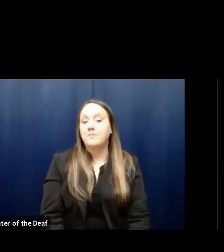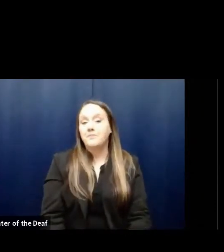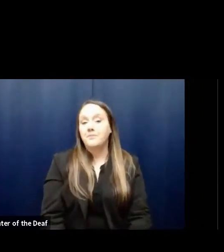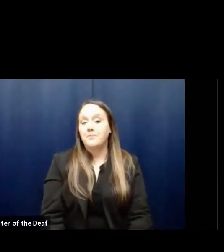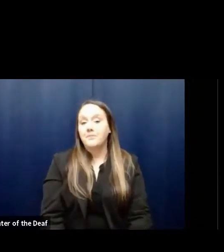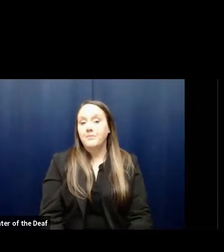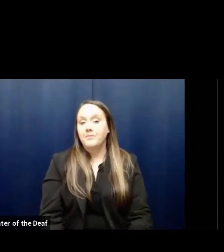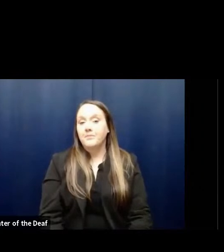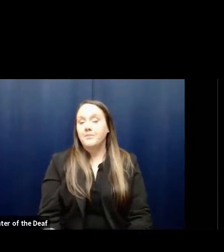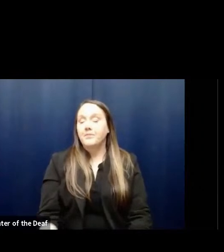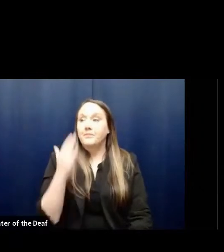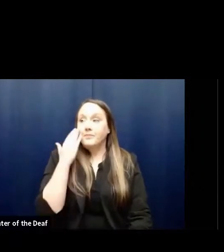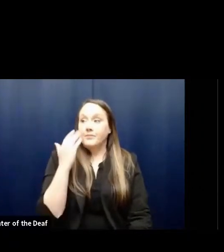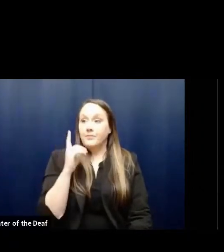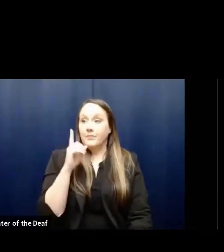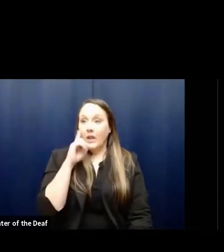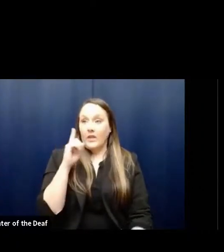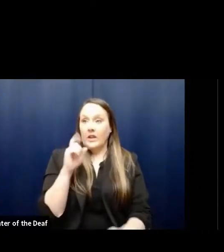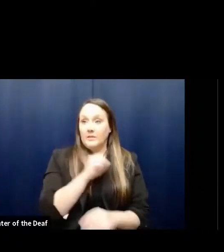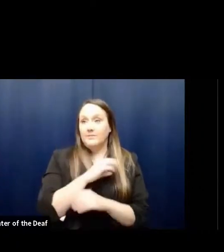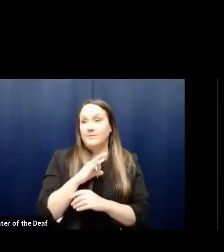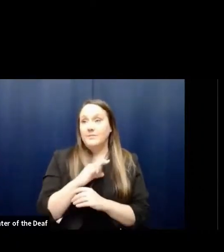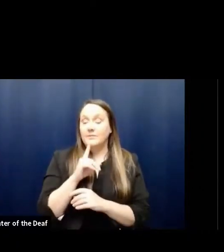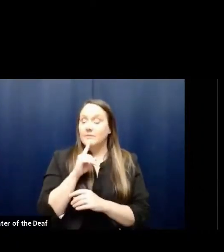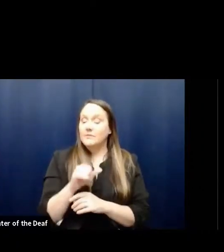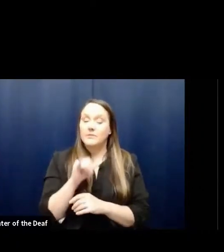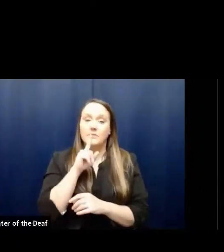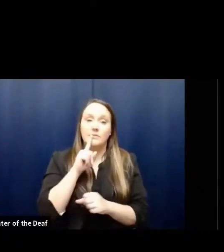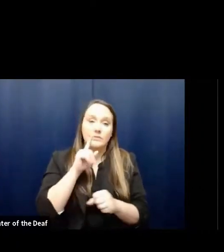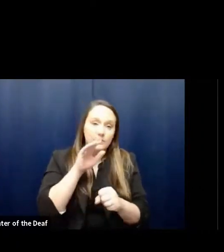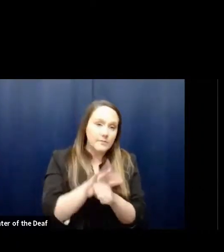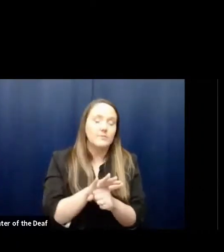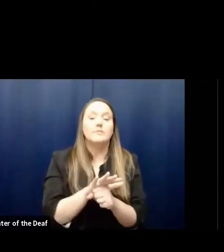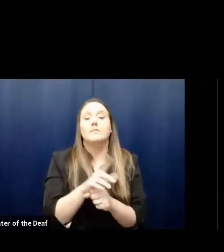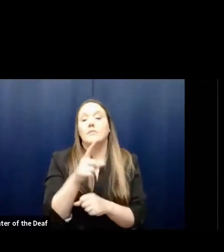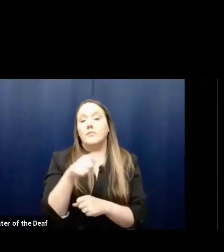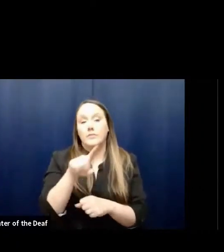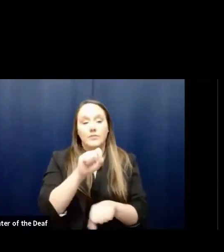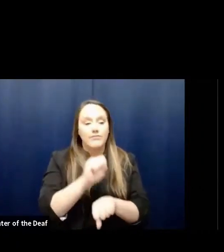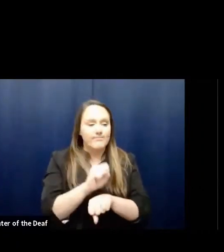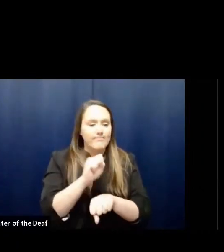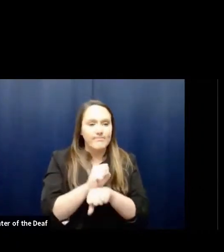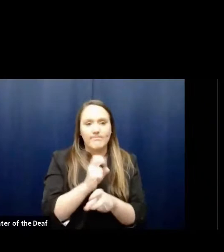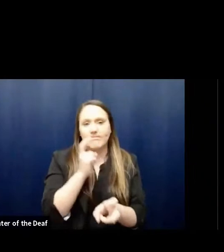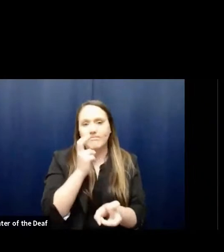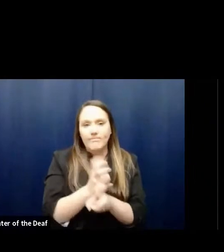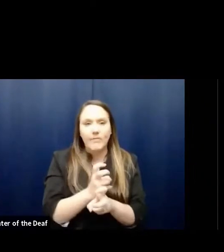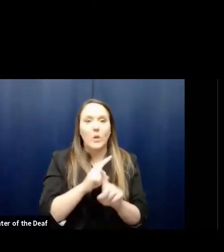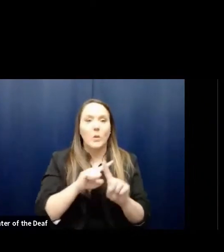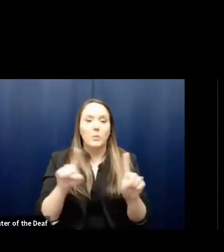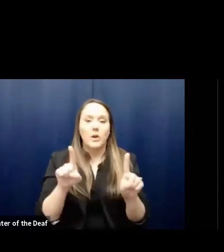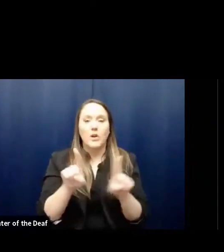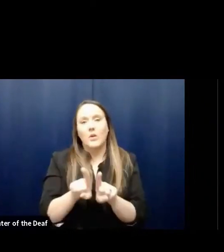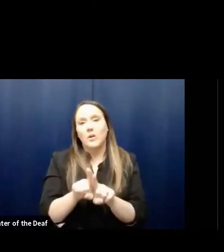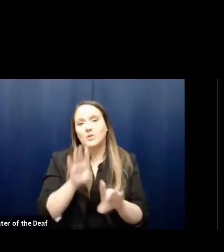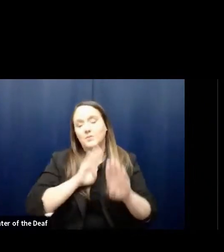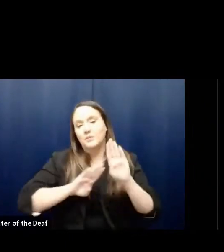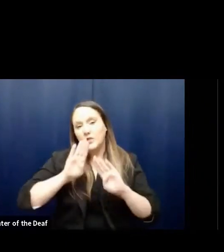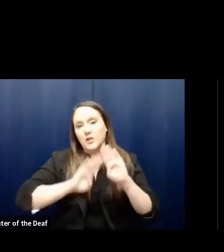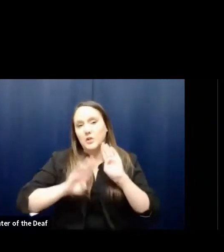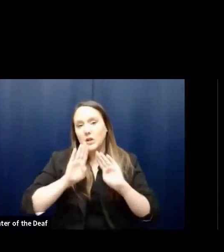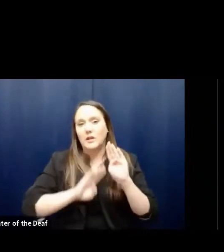I think our staff are really dedicated and they really believe in what they're doing. But they're frustrated. And I